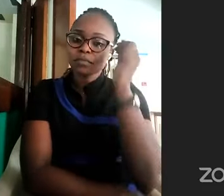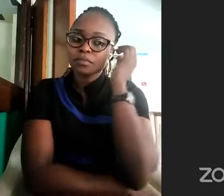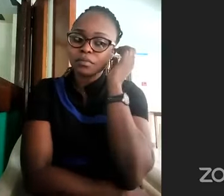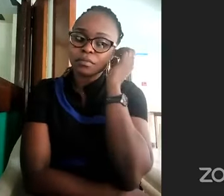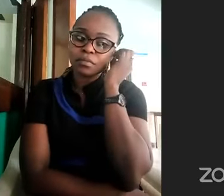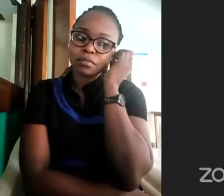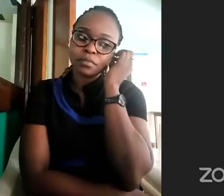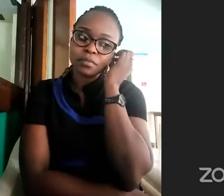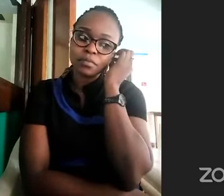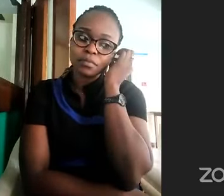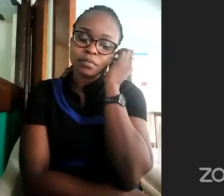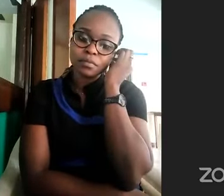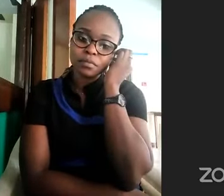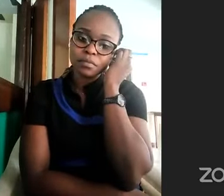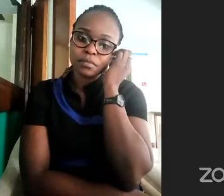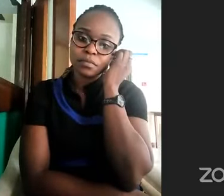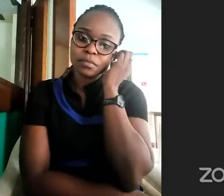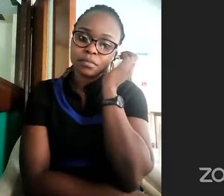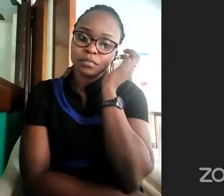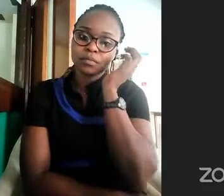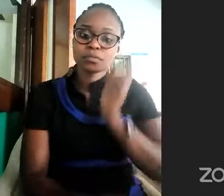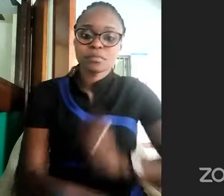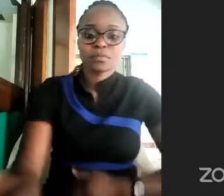I don't know whether Mama Annette is in the house or...